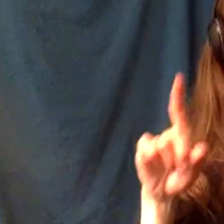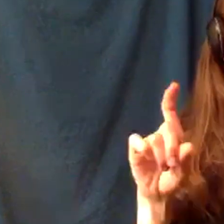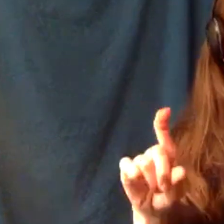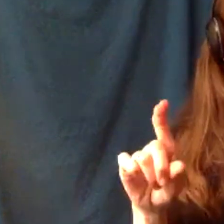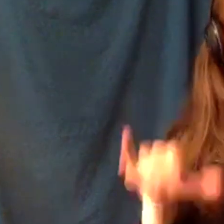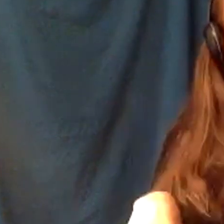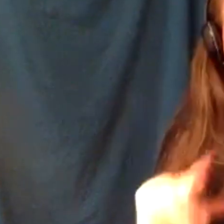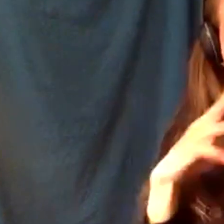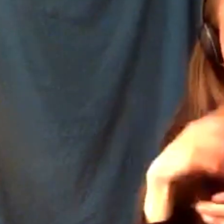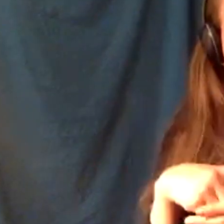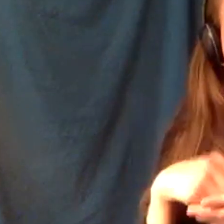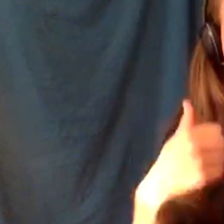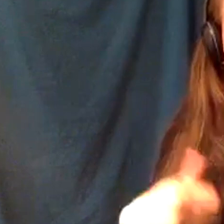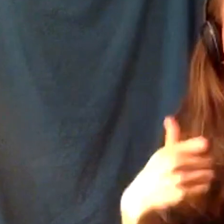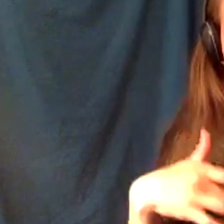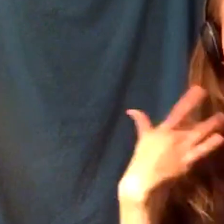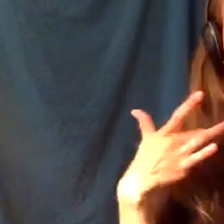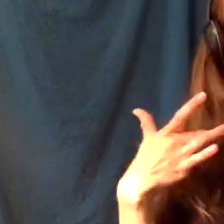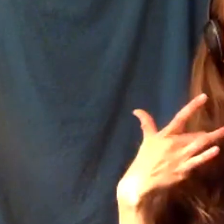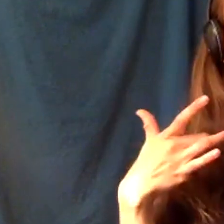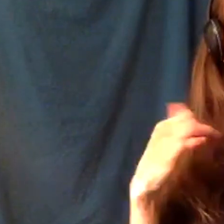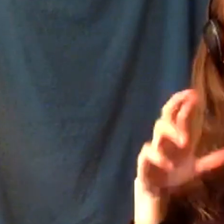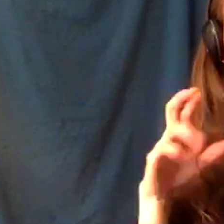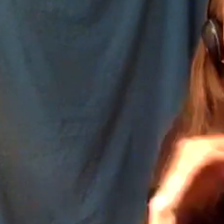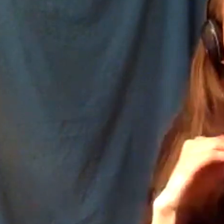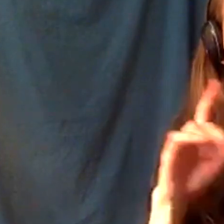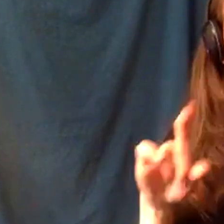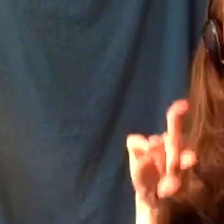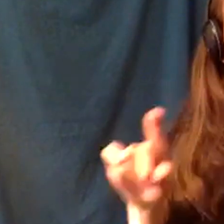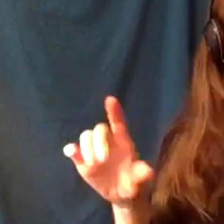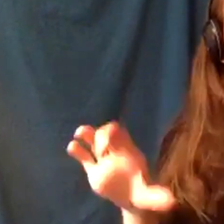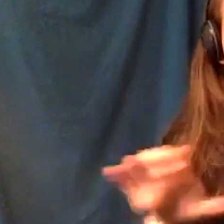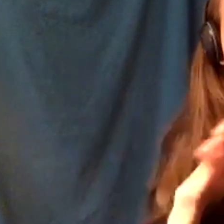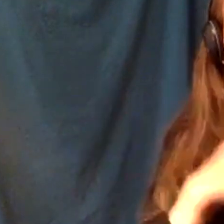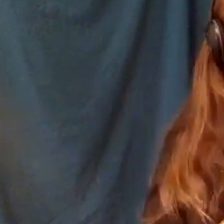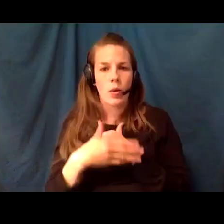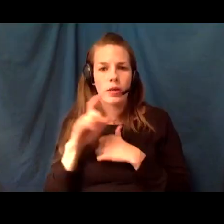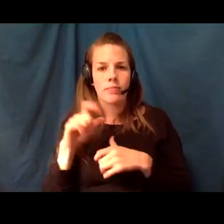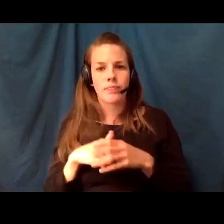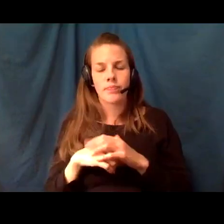that attributable to any event? And is there more testing being done in the county?